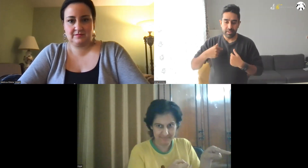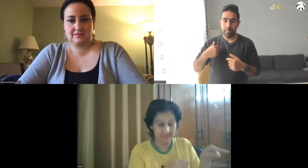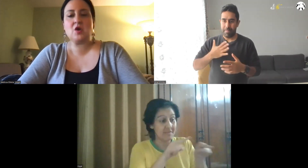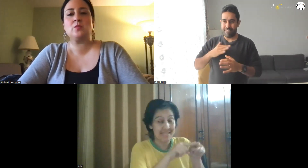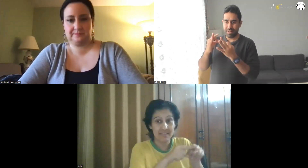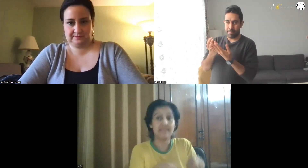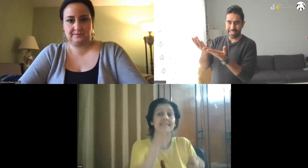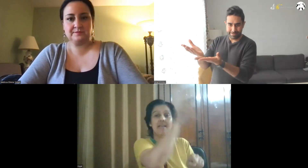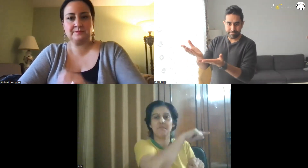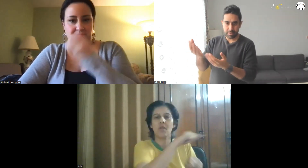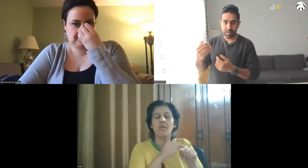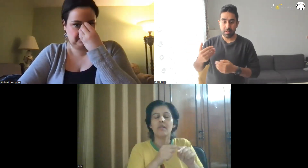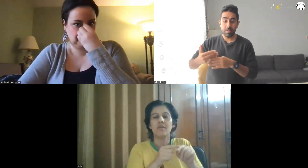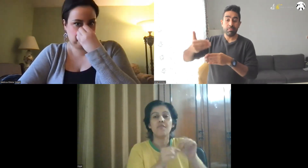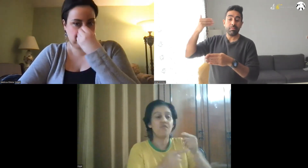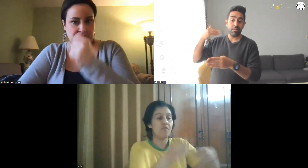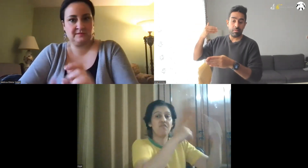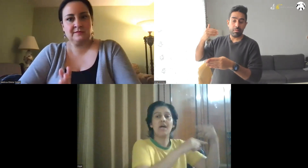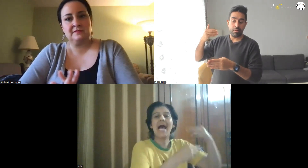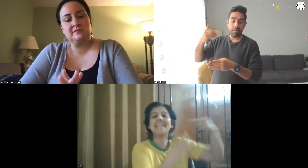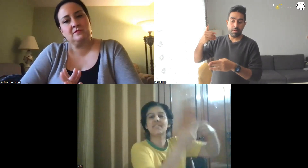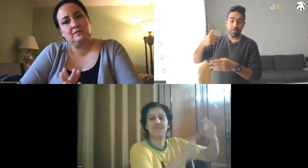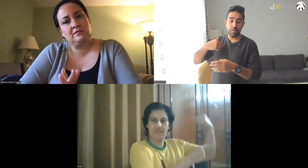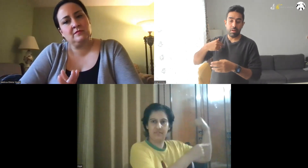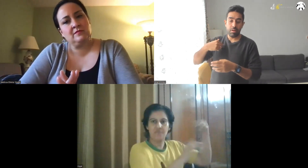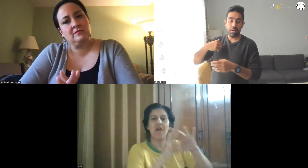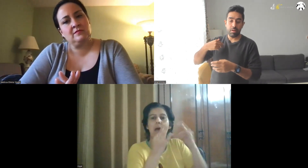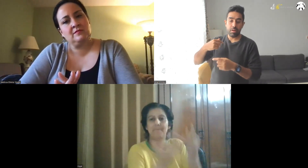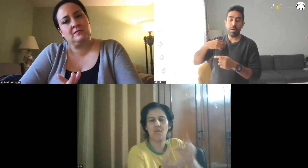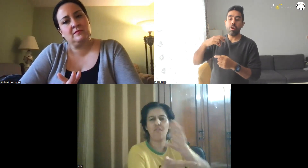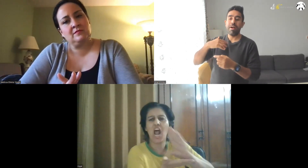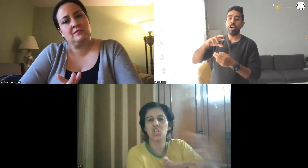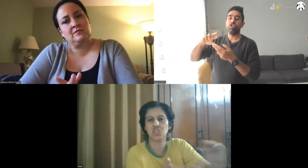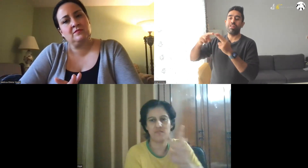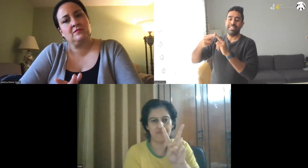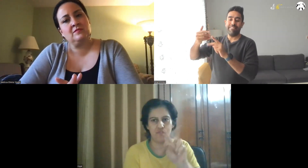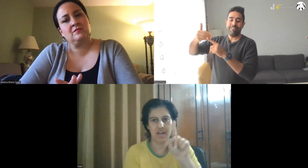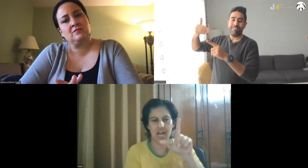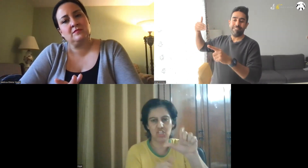I would like to share my experience with my family and,